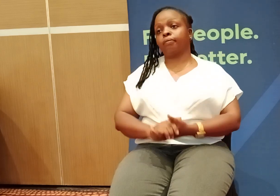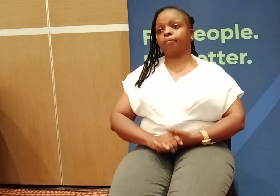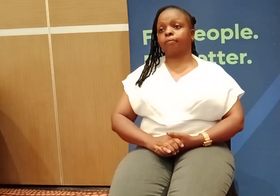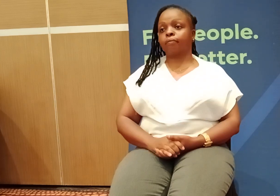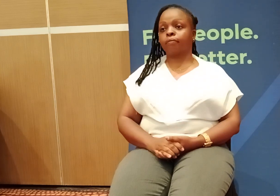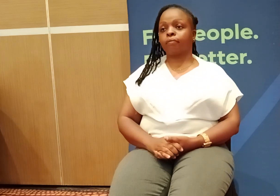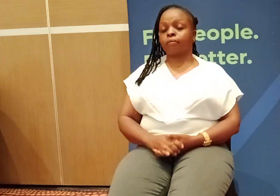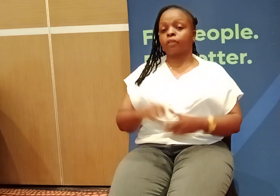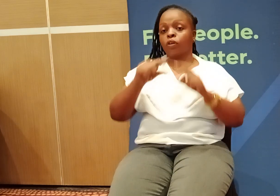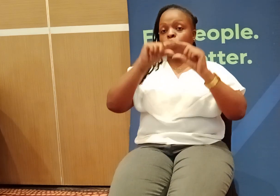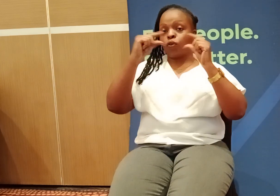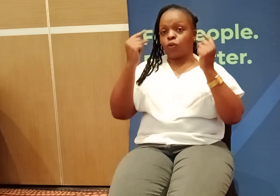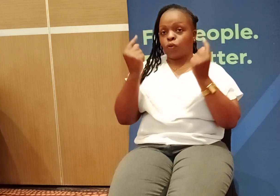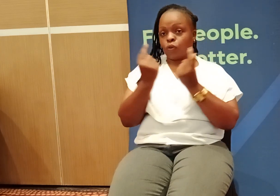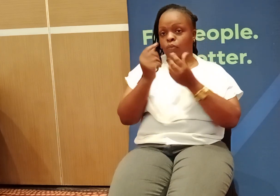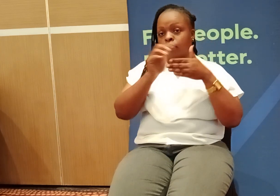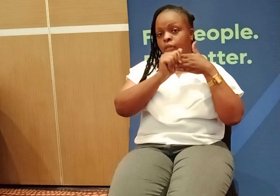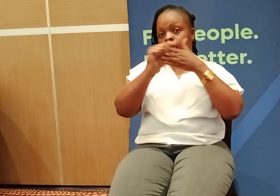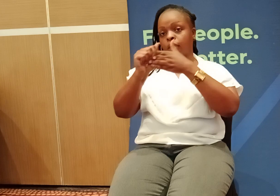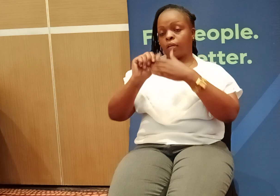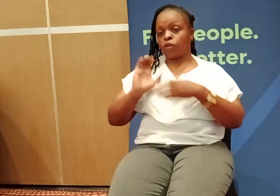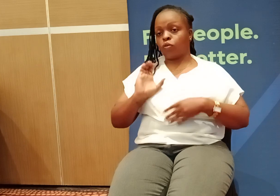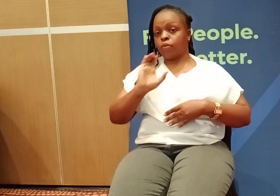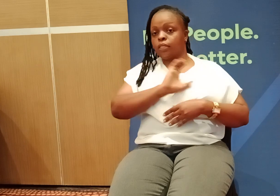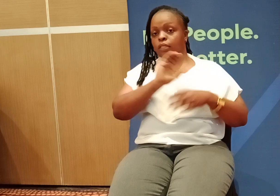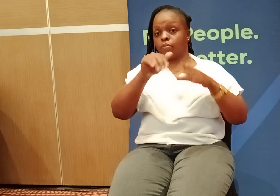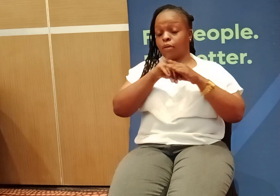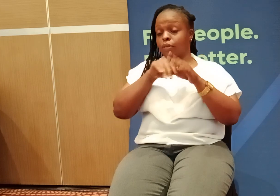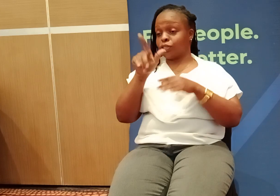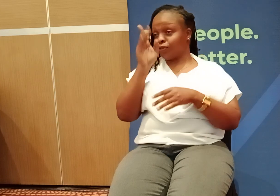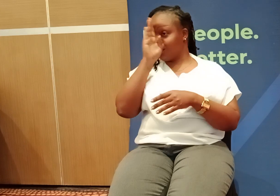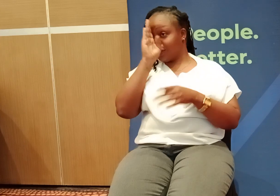Group leadership committee members. You're doubting yourself?